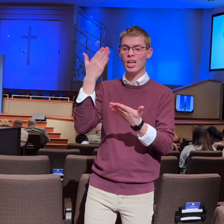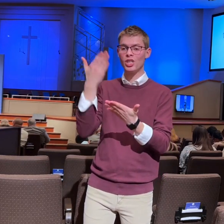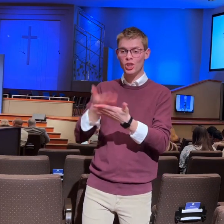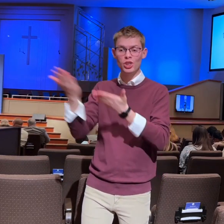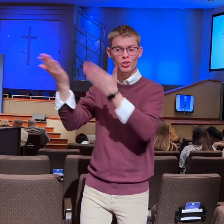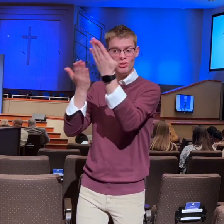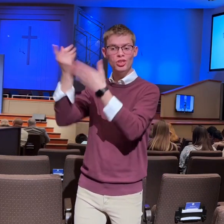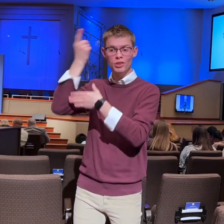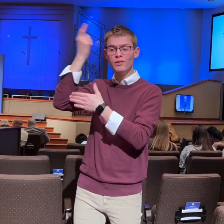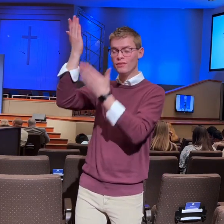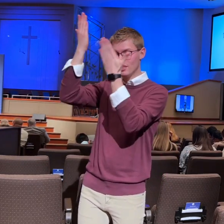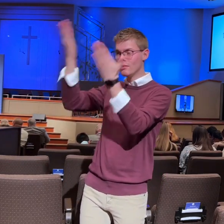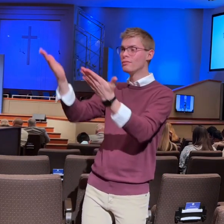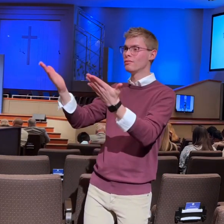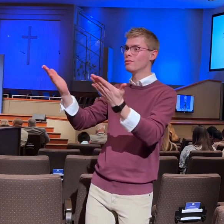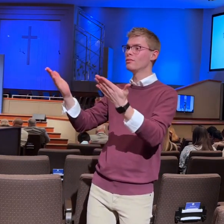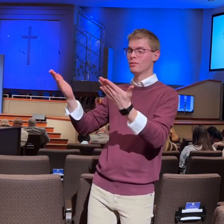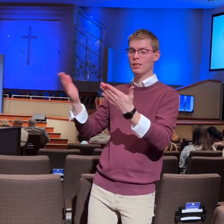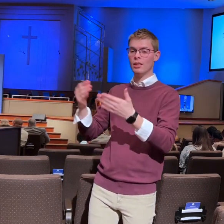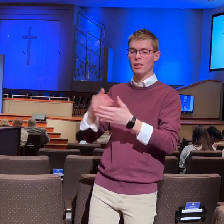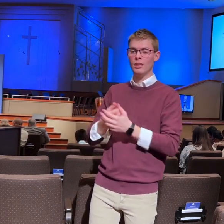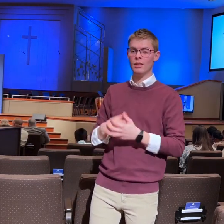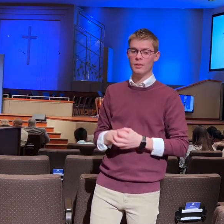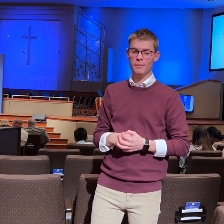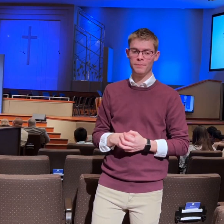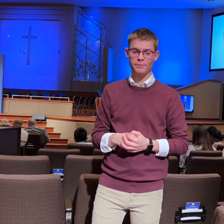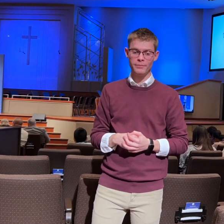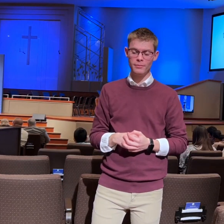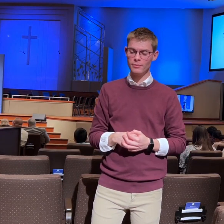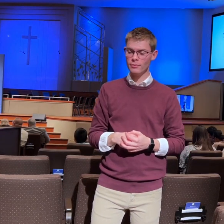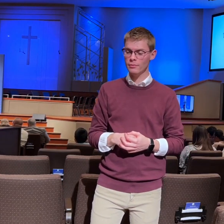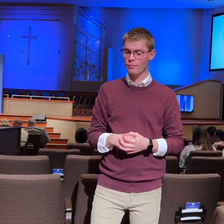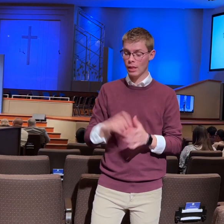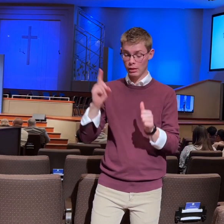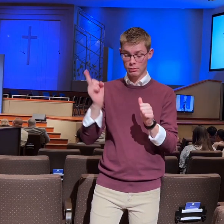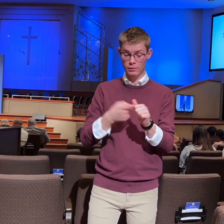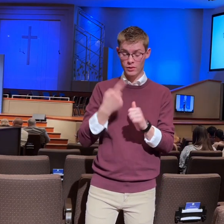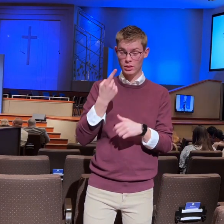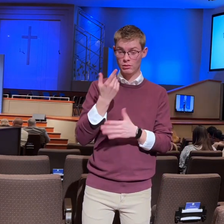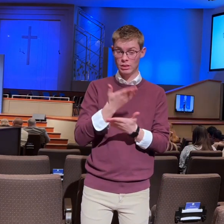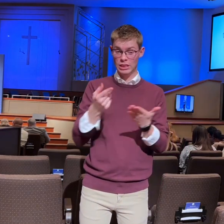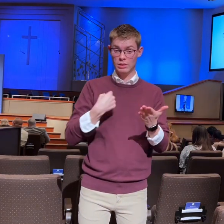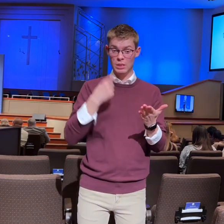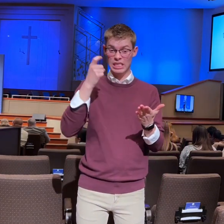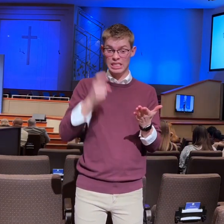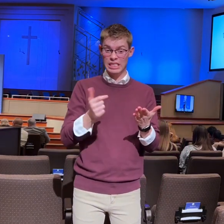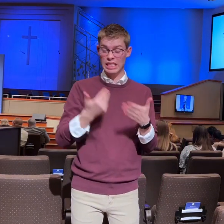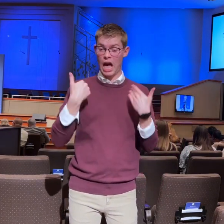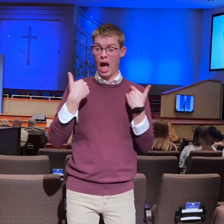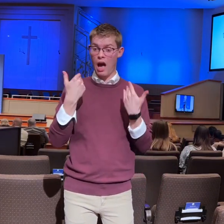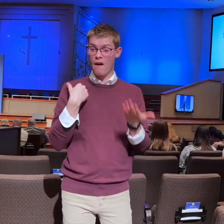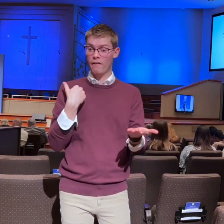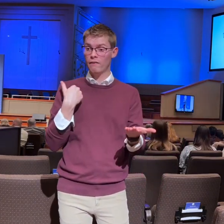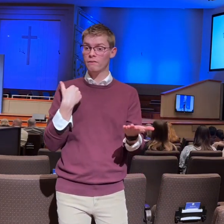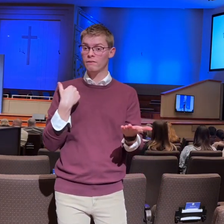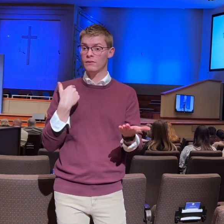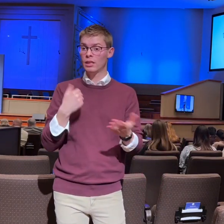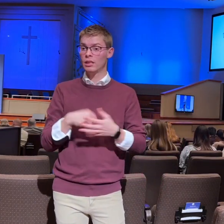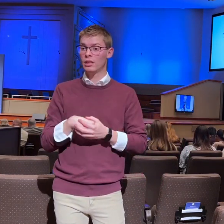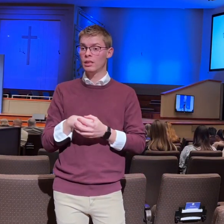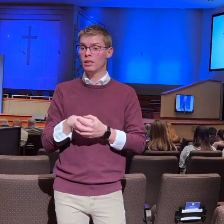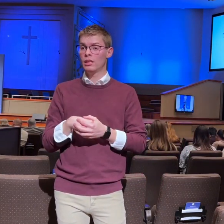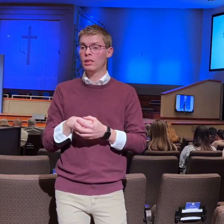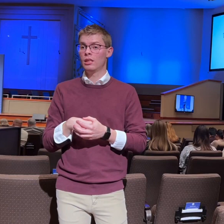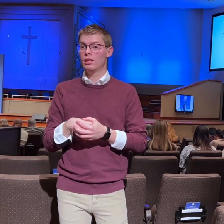of good doctrine whereunto thou hast attained. the first thing that we must have is we must have